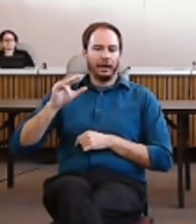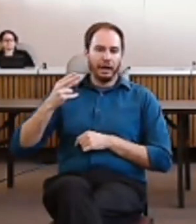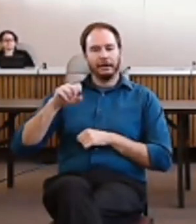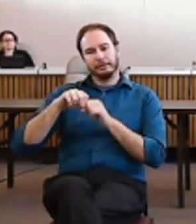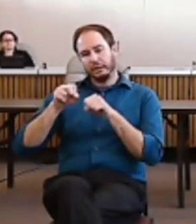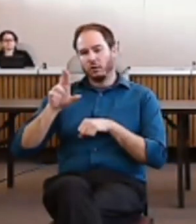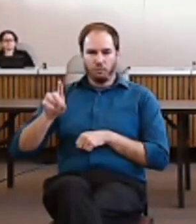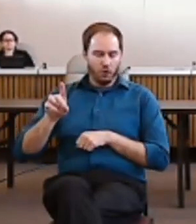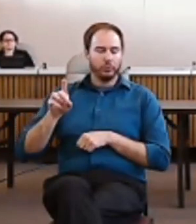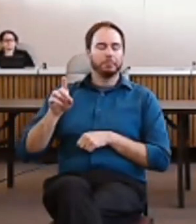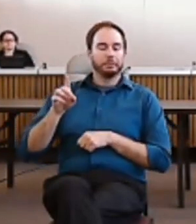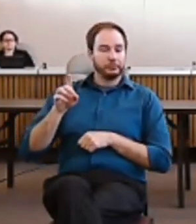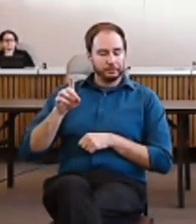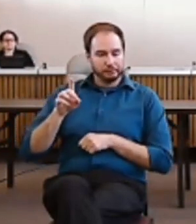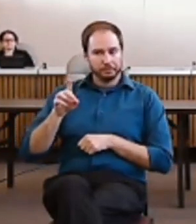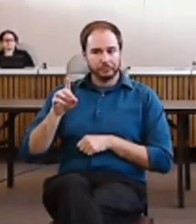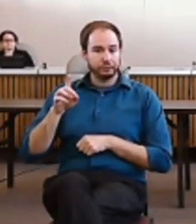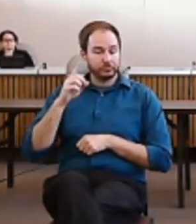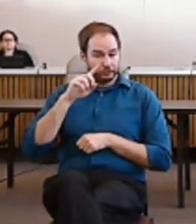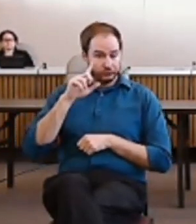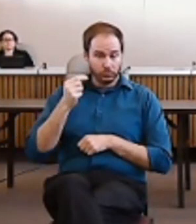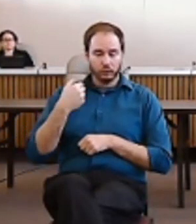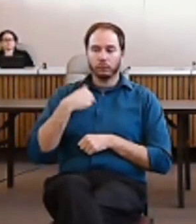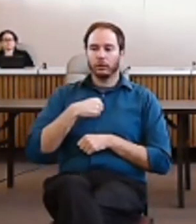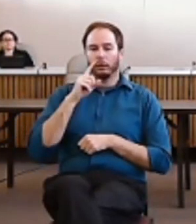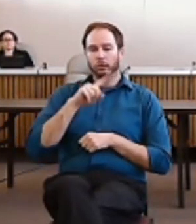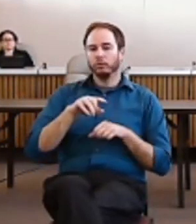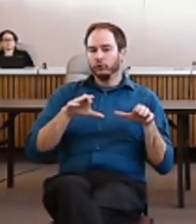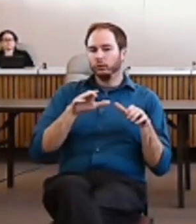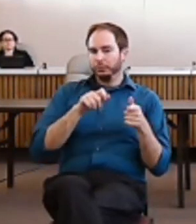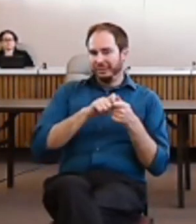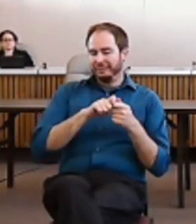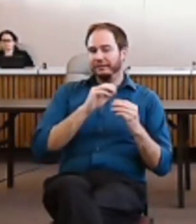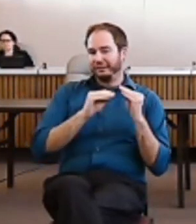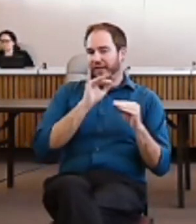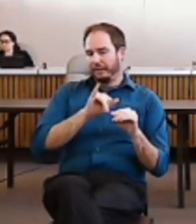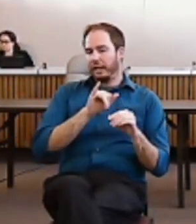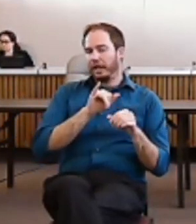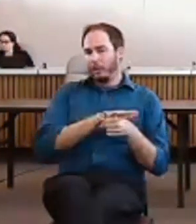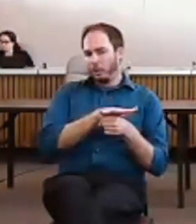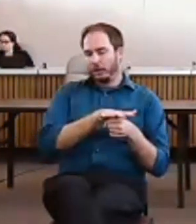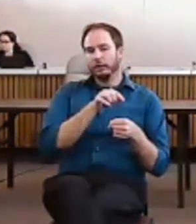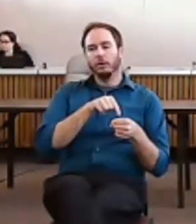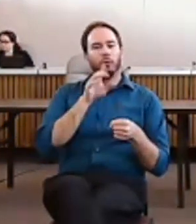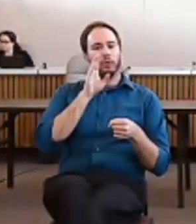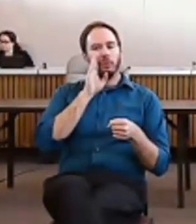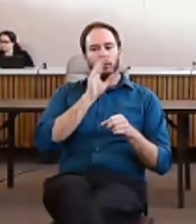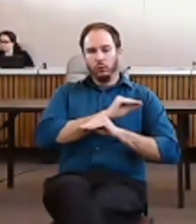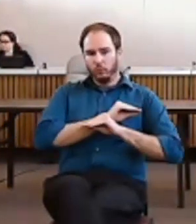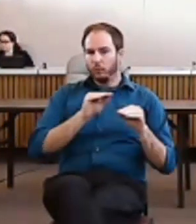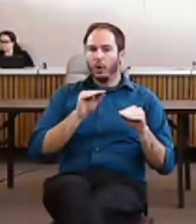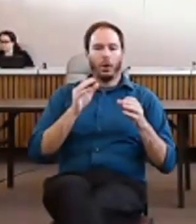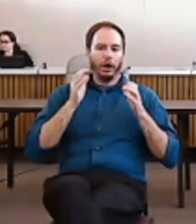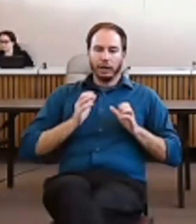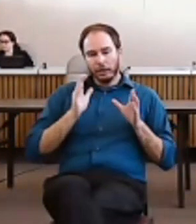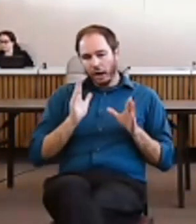Road for us to perform service at that location. There will not be any